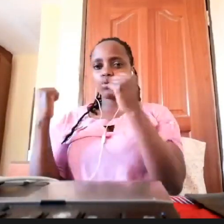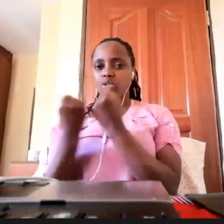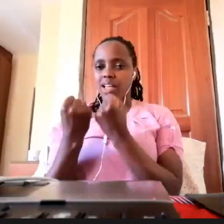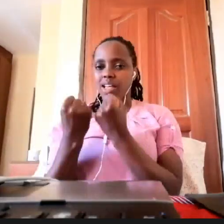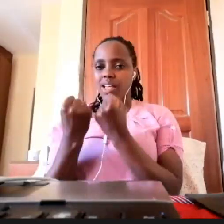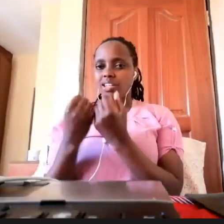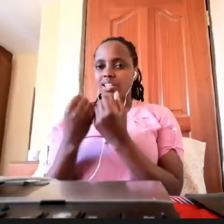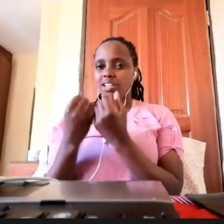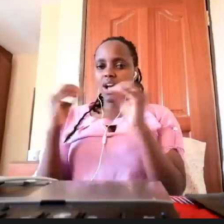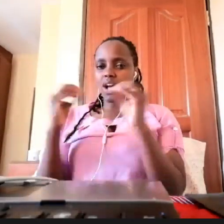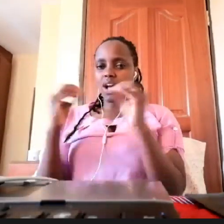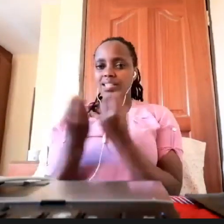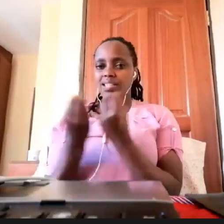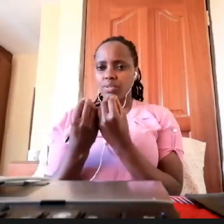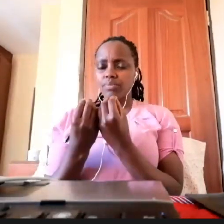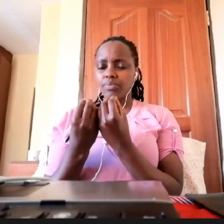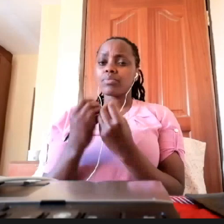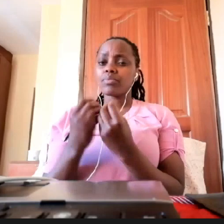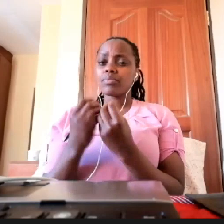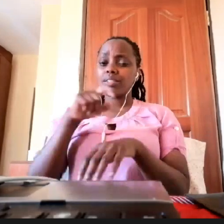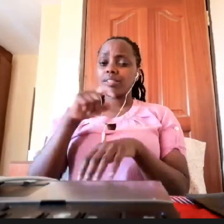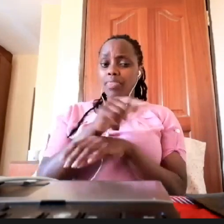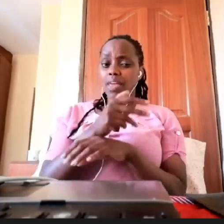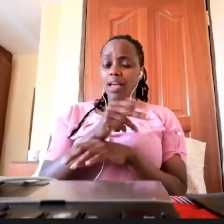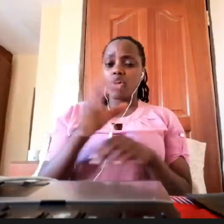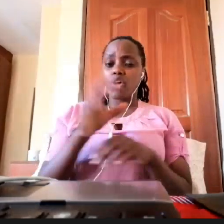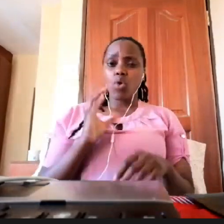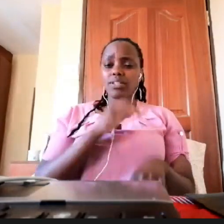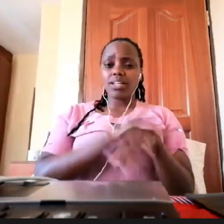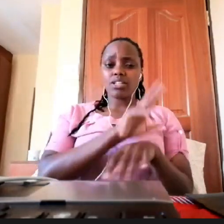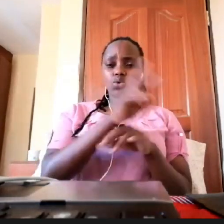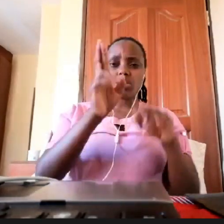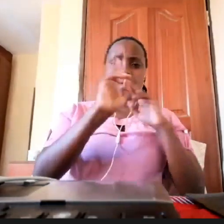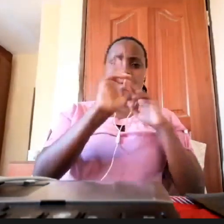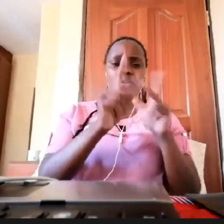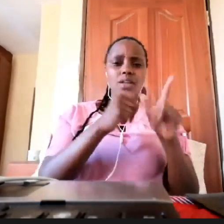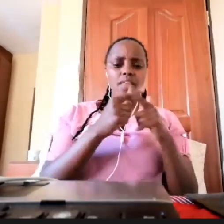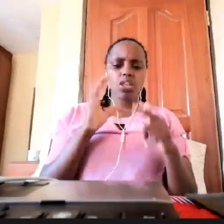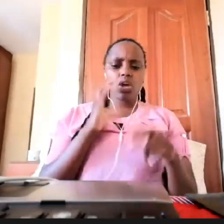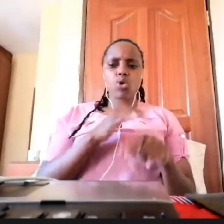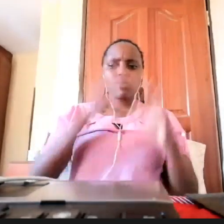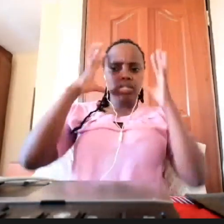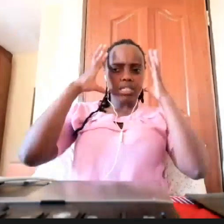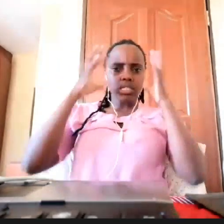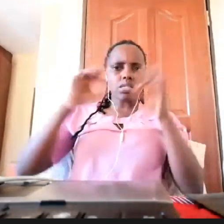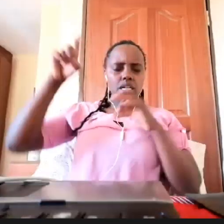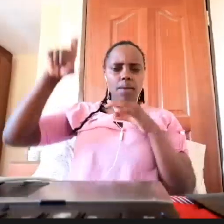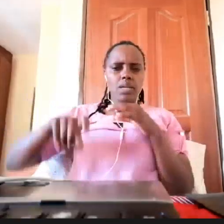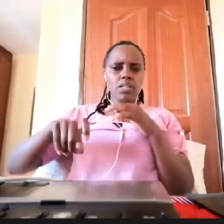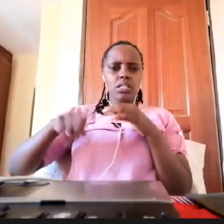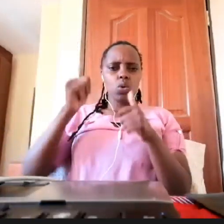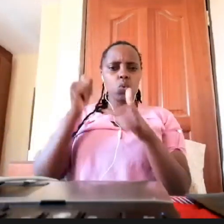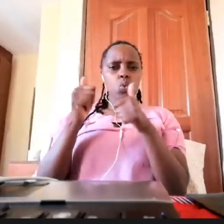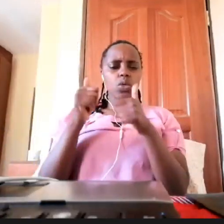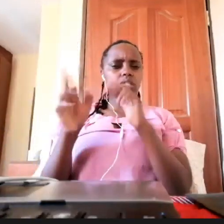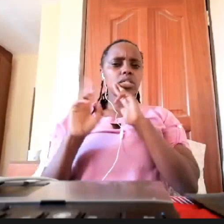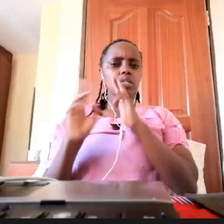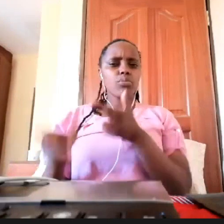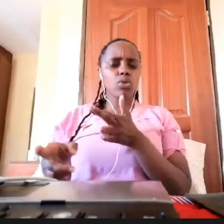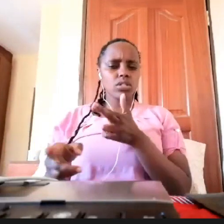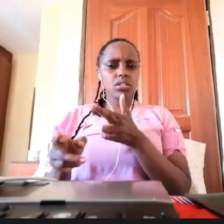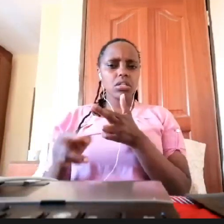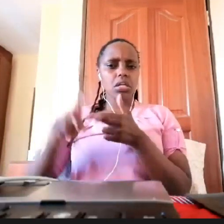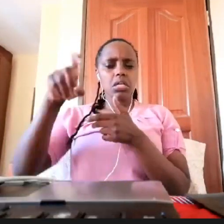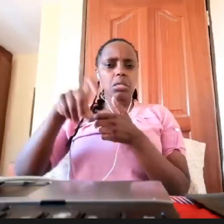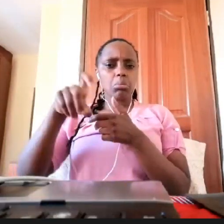a situation where the committee received two reports, the committee had to make a decision which report